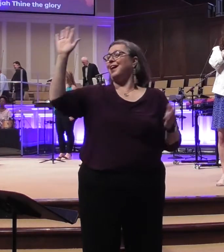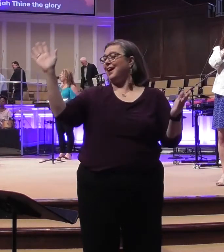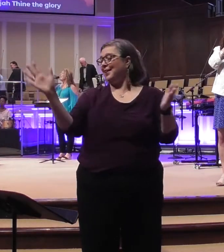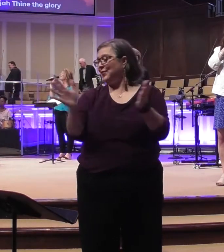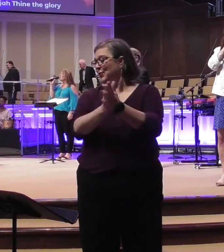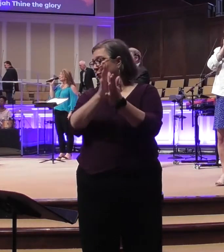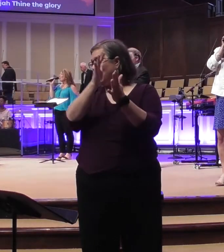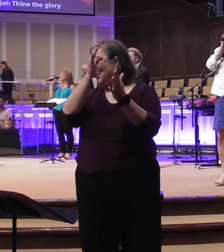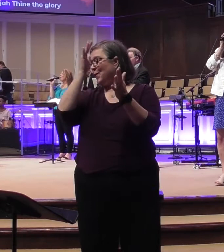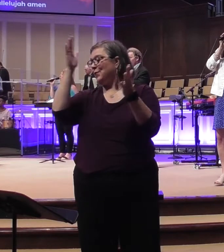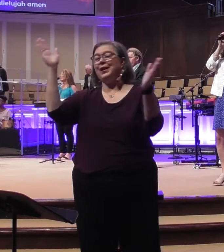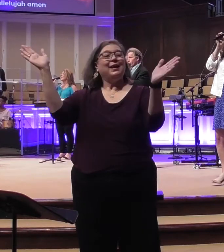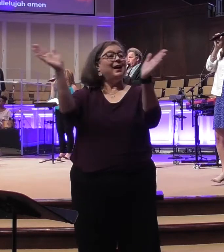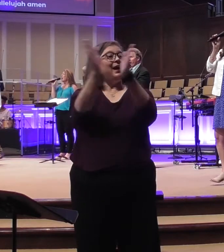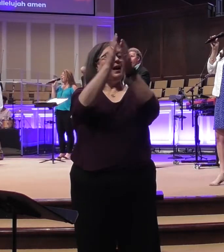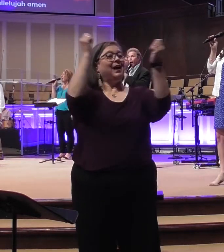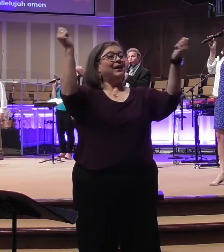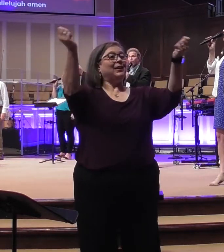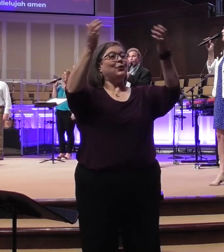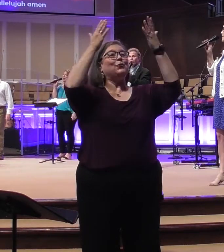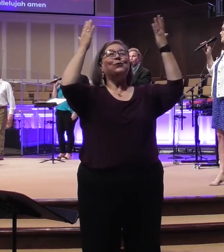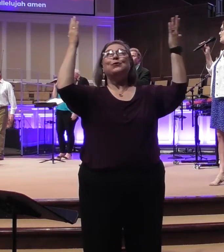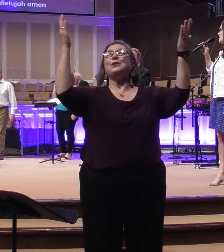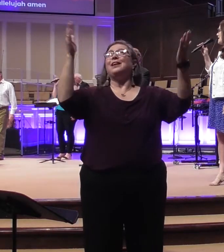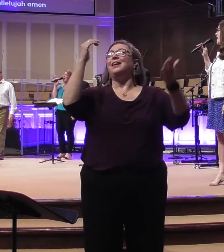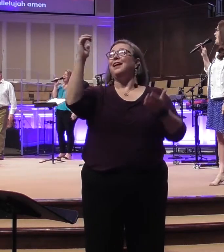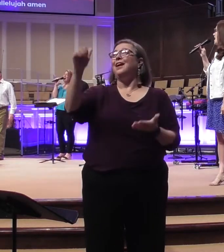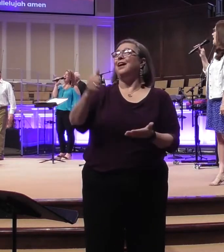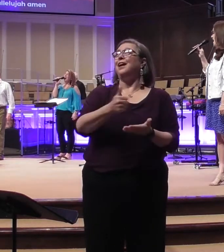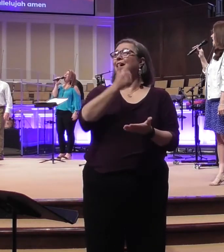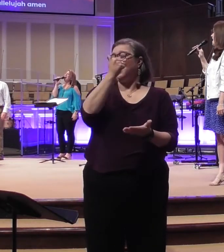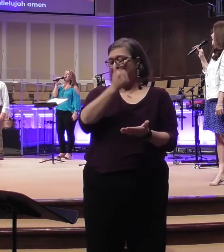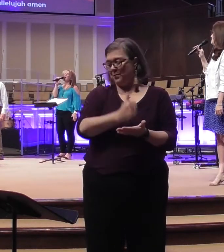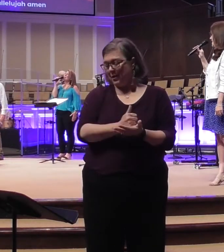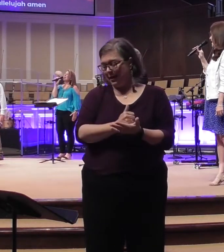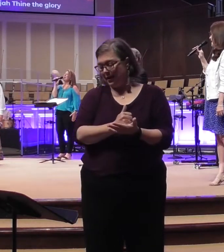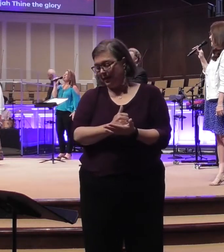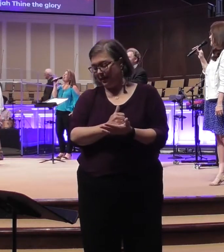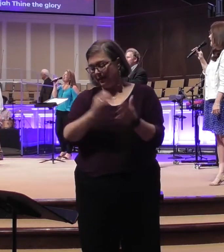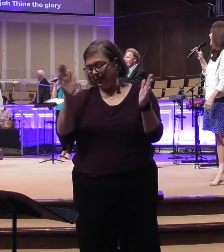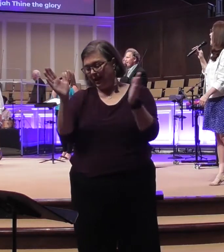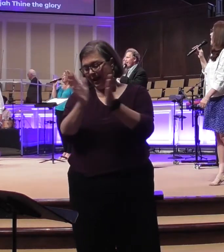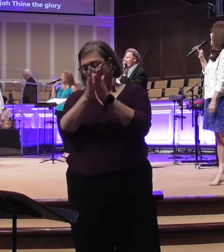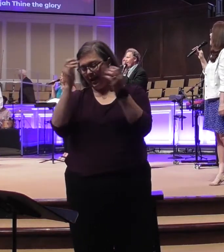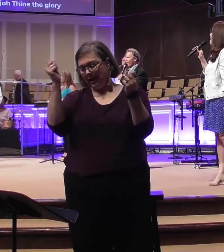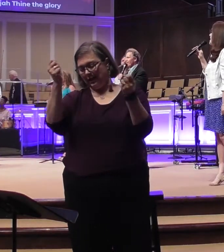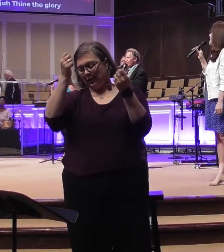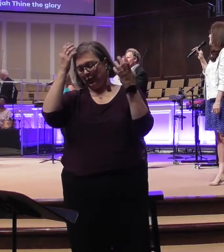Hallelujah, thine the glory. Hallelujah, amen.